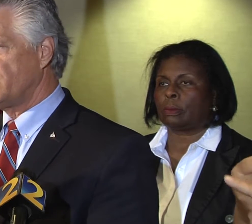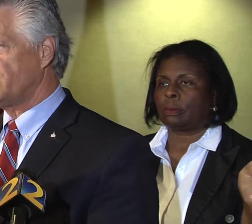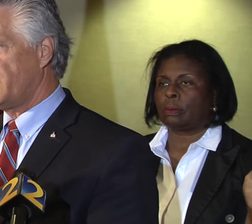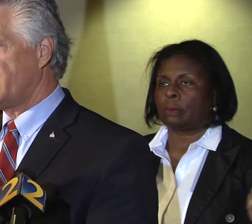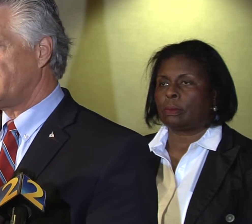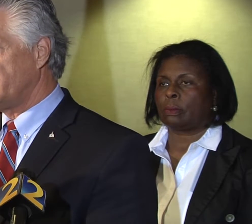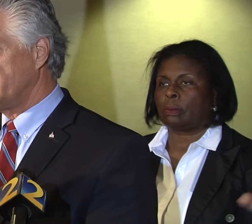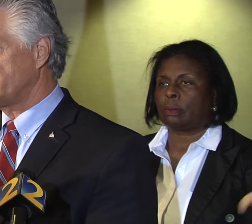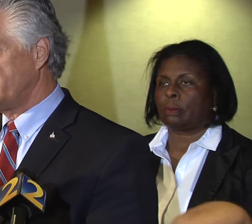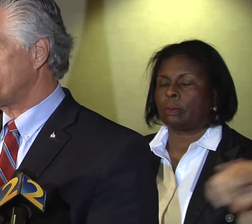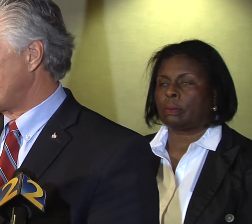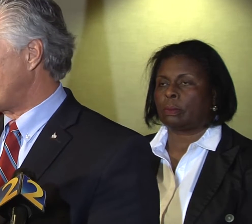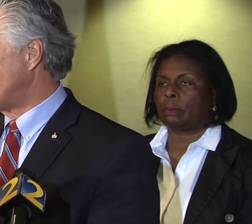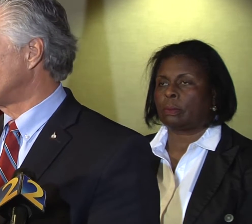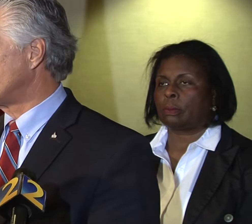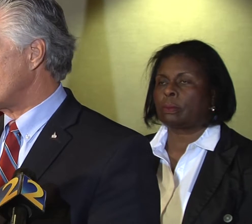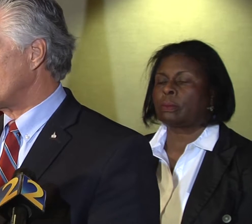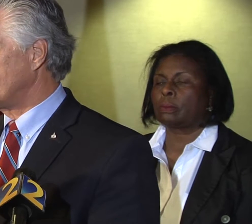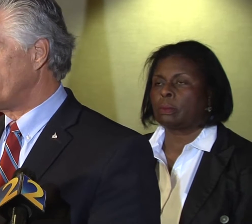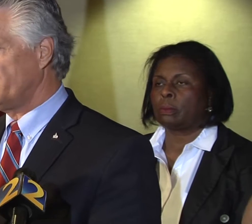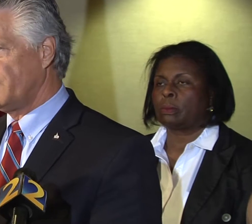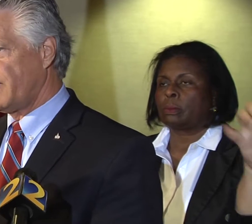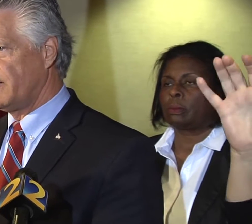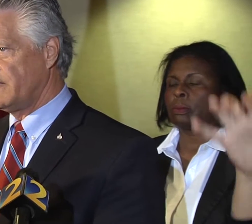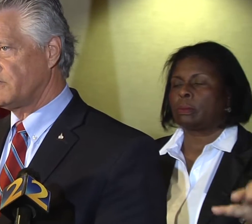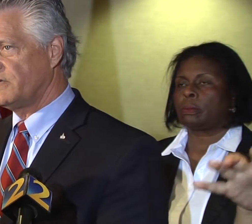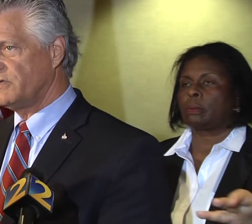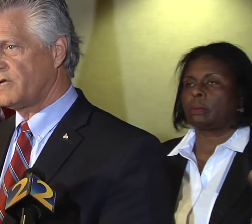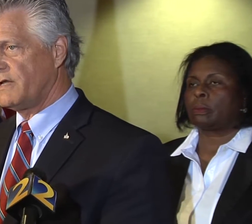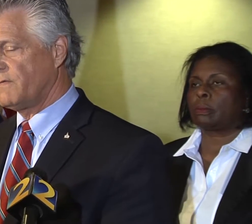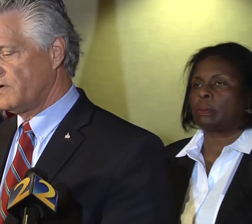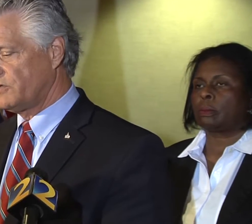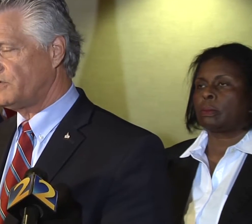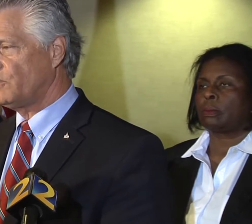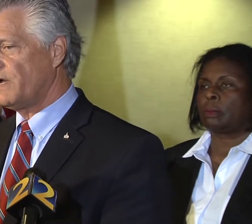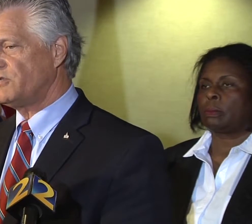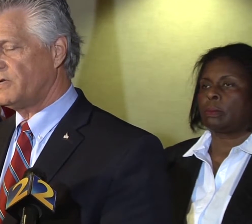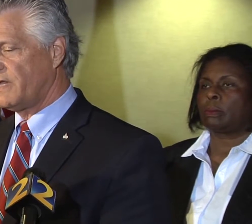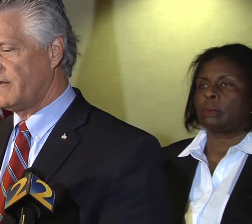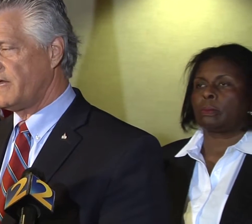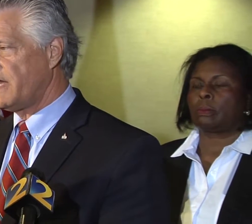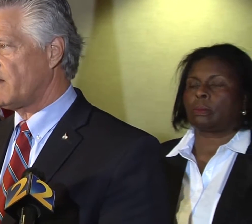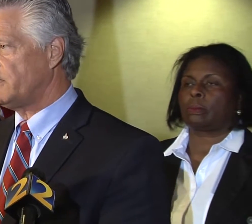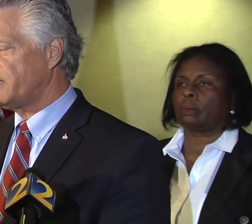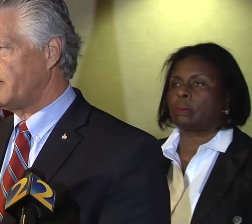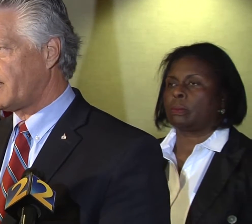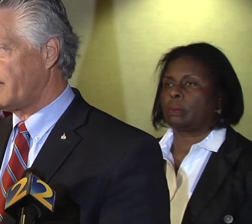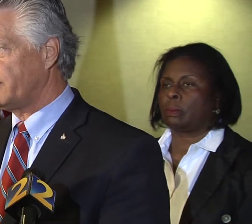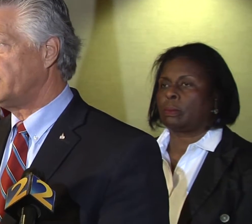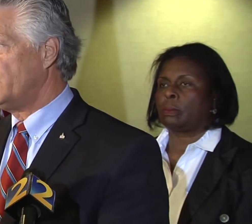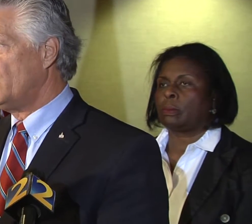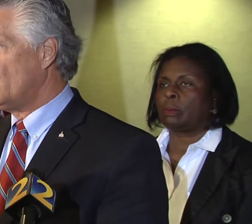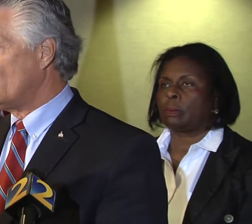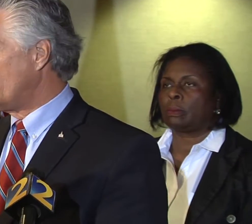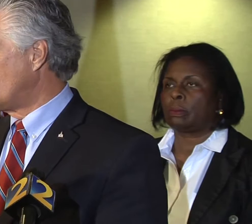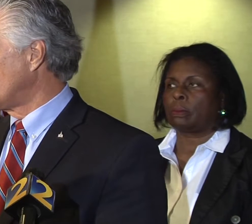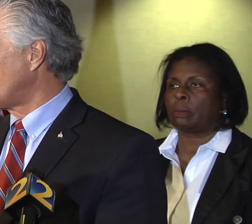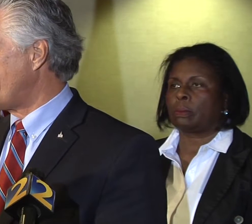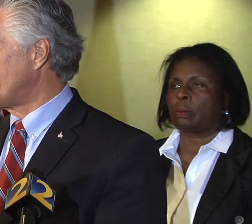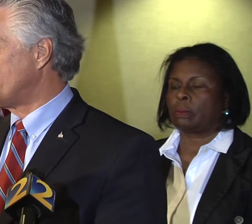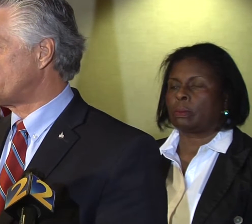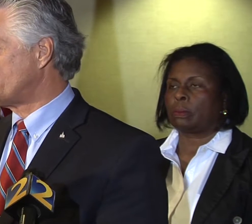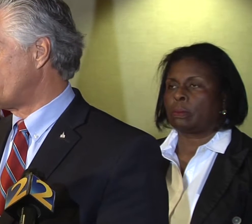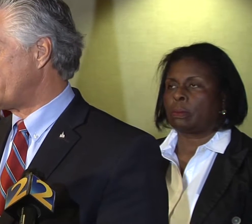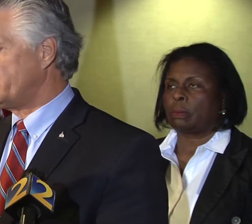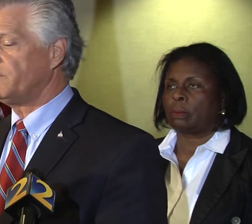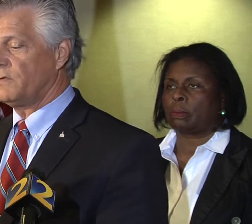citizens understand that this is a major storm, that this is a situation that they cannot take lightly. We will